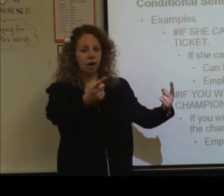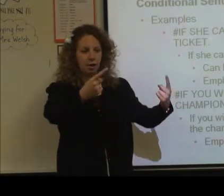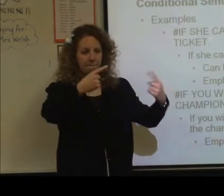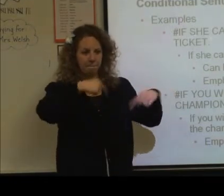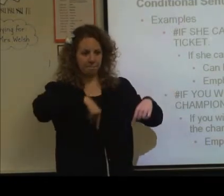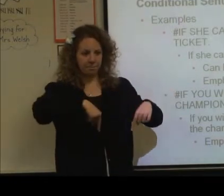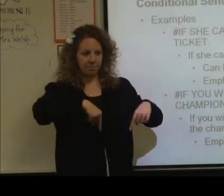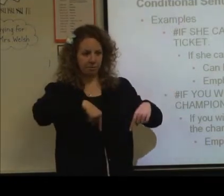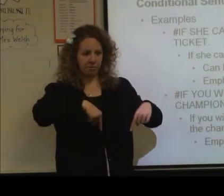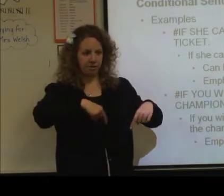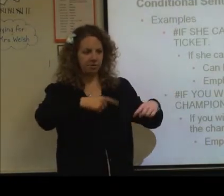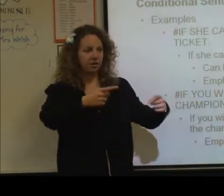come. Remember that one?